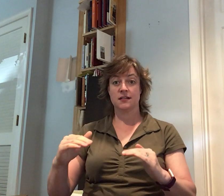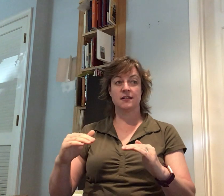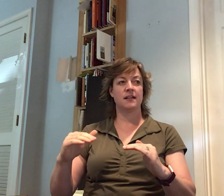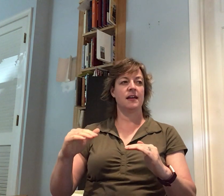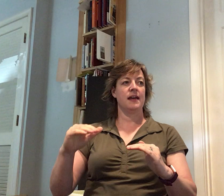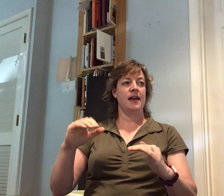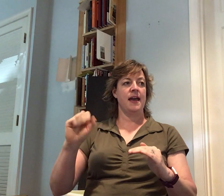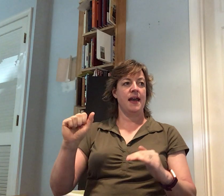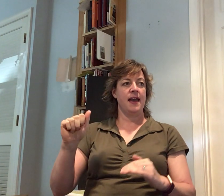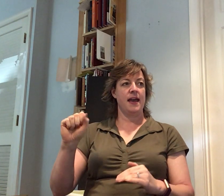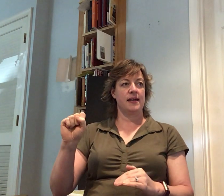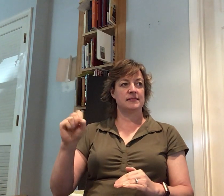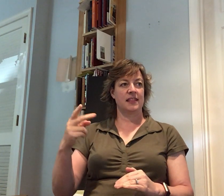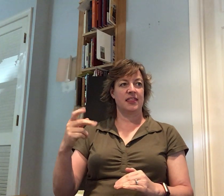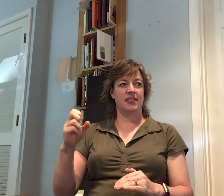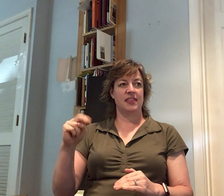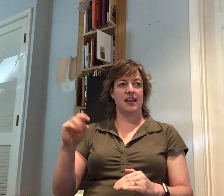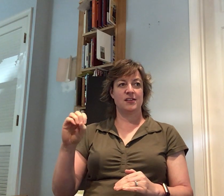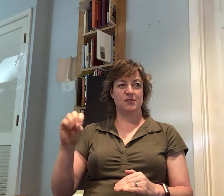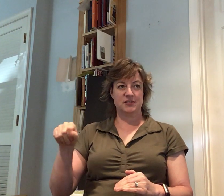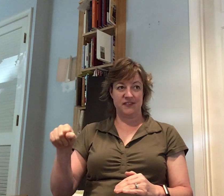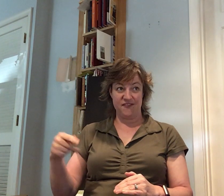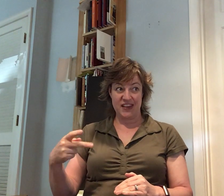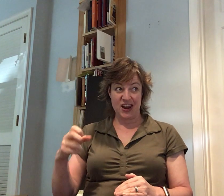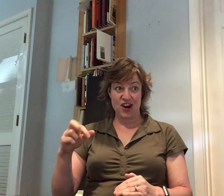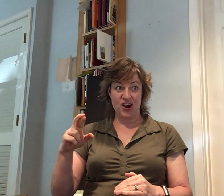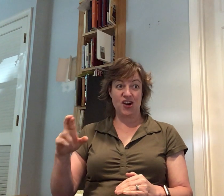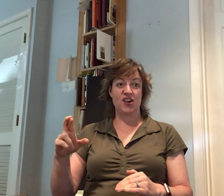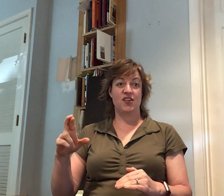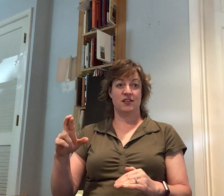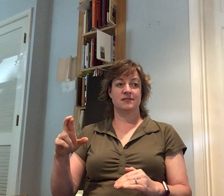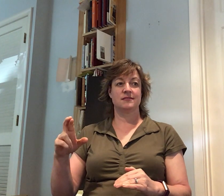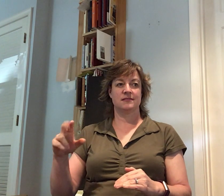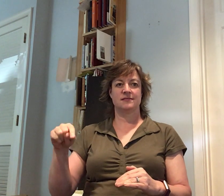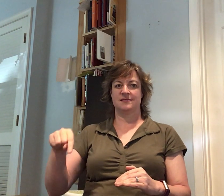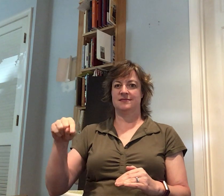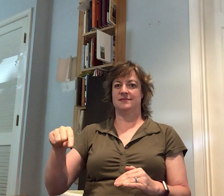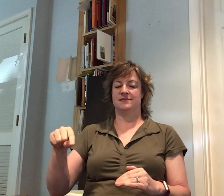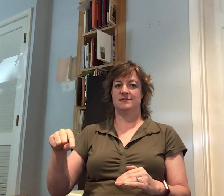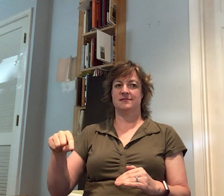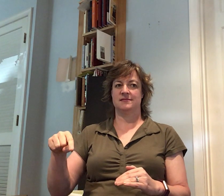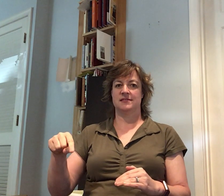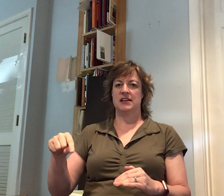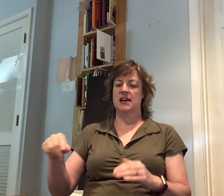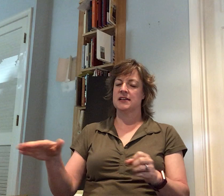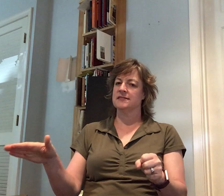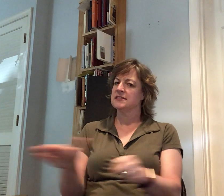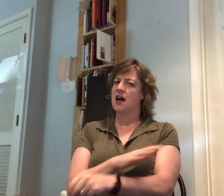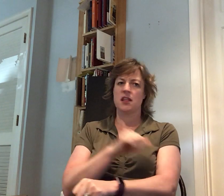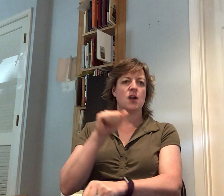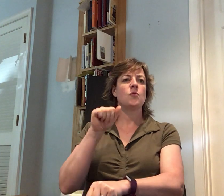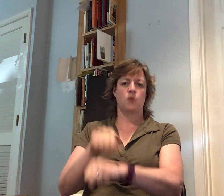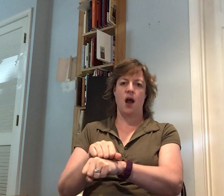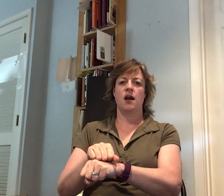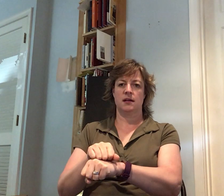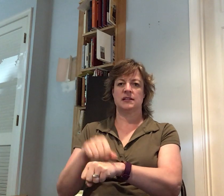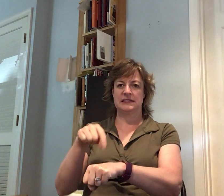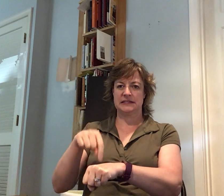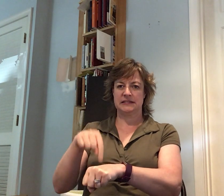is called the asthenosphere. The asthenosphere is also solid, but the rock here is softer